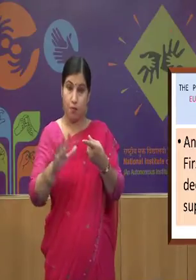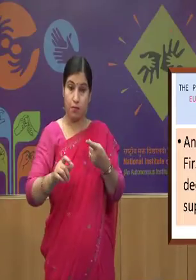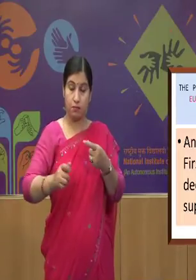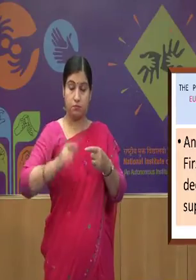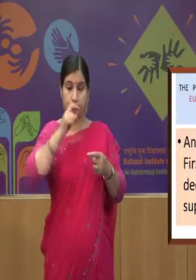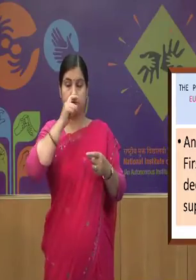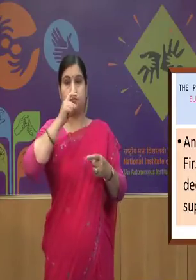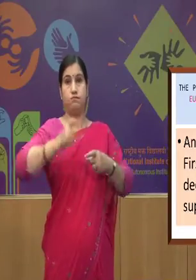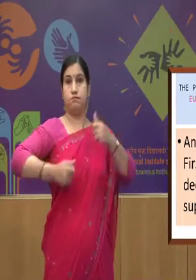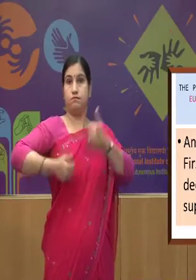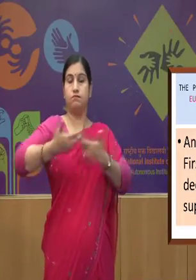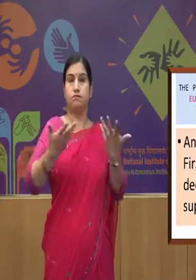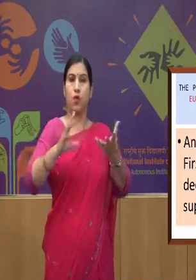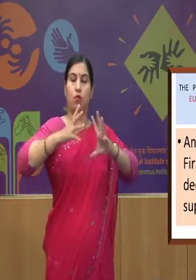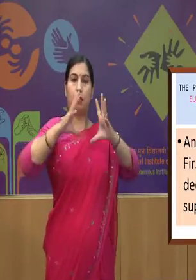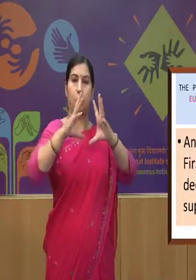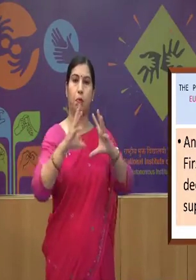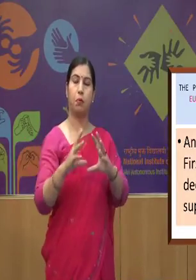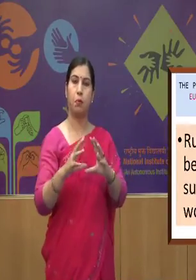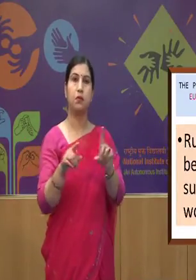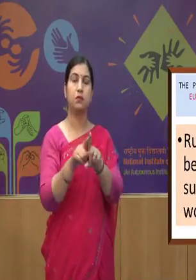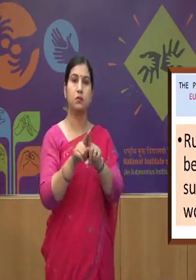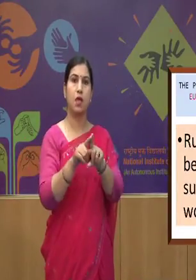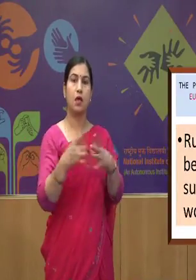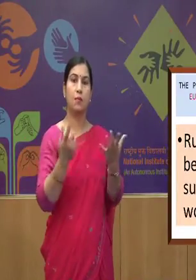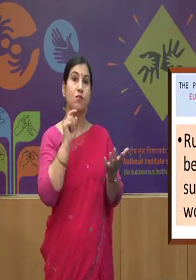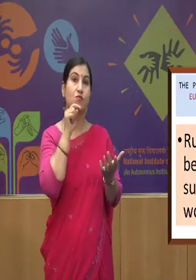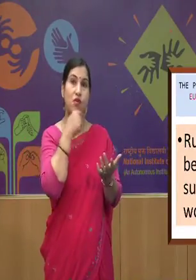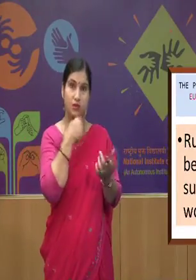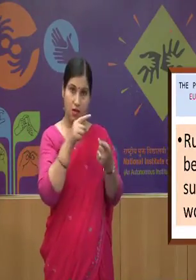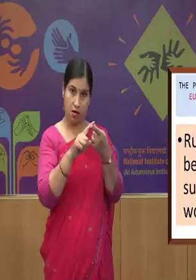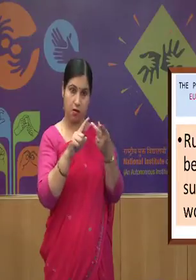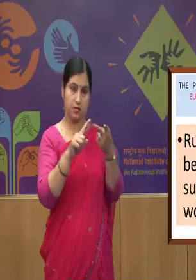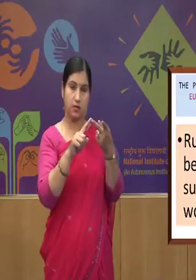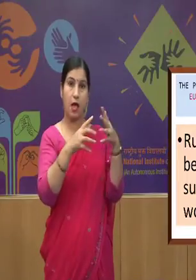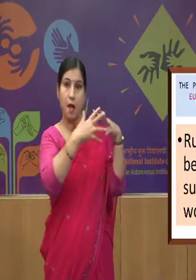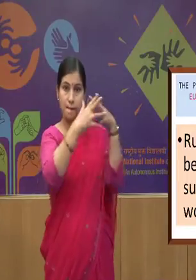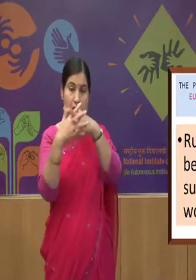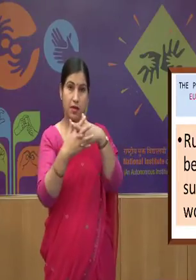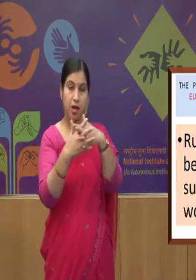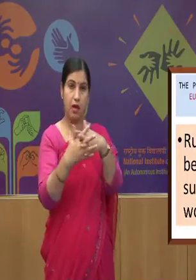supremacy and rise of Russia and America as world powers.